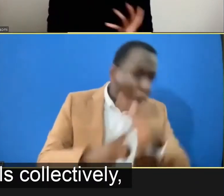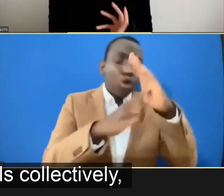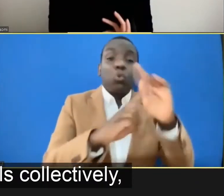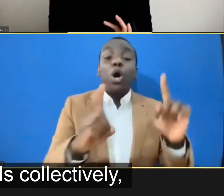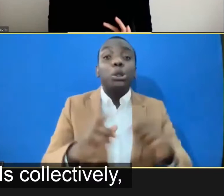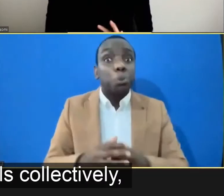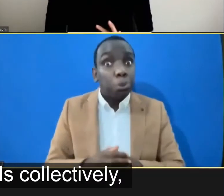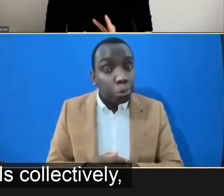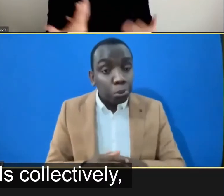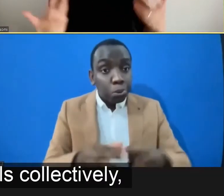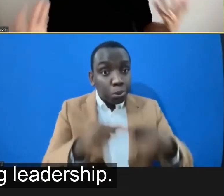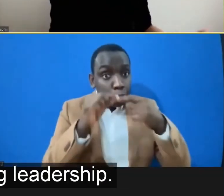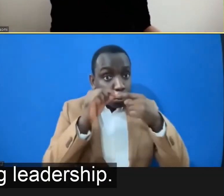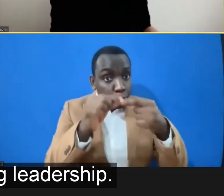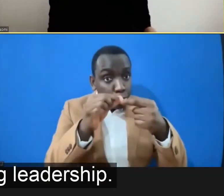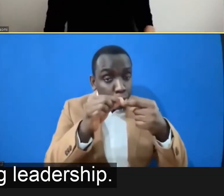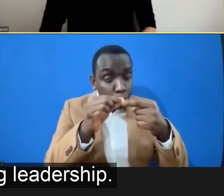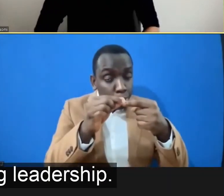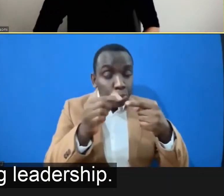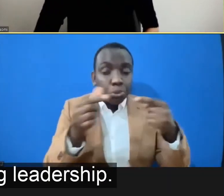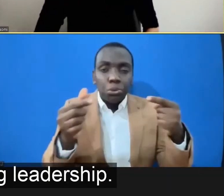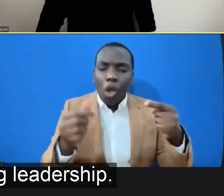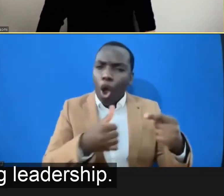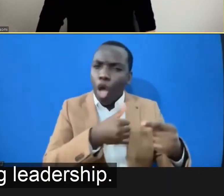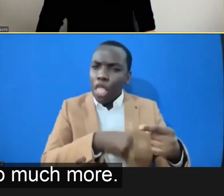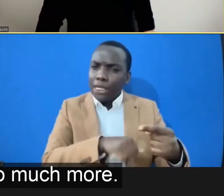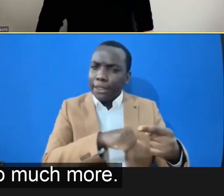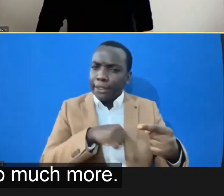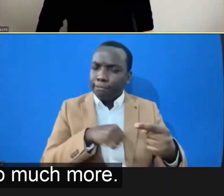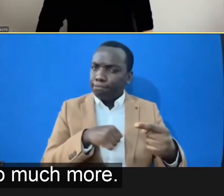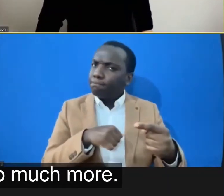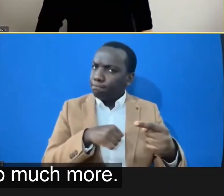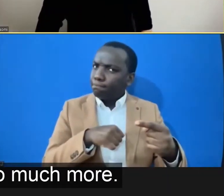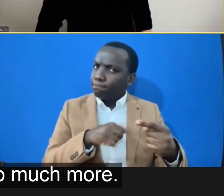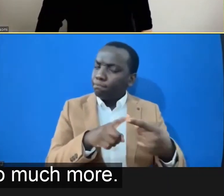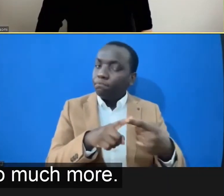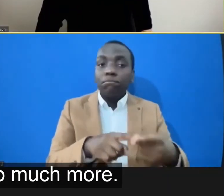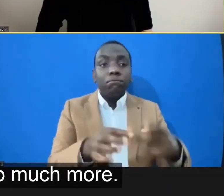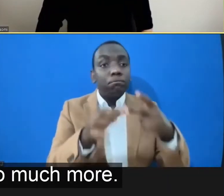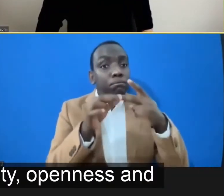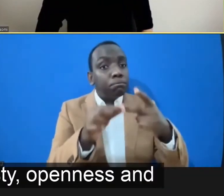skills collectively, we will have that strong leadership and we can achieve so much more.